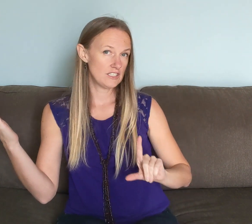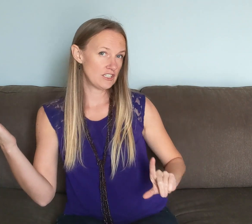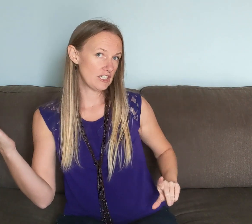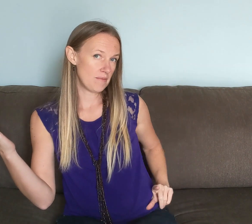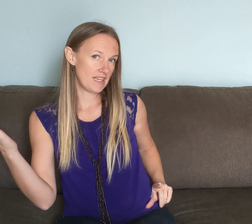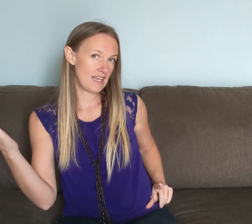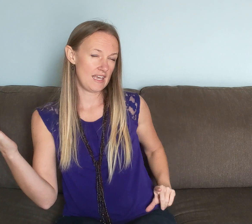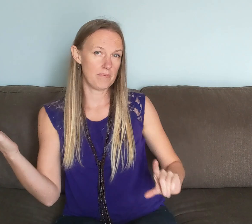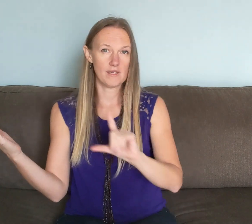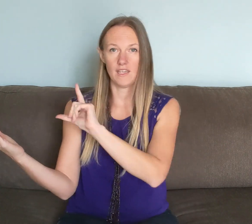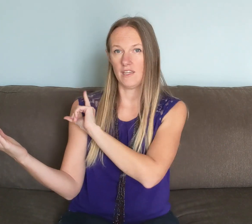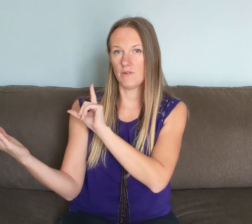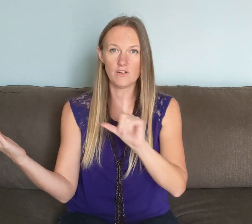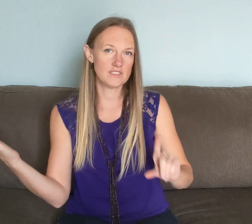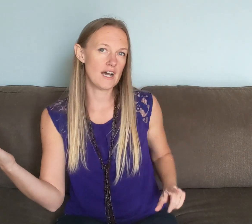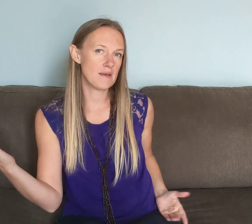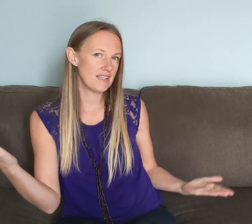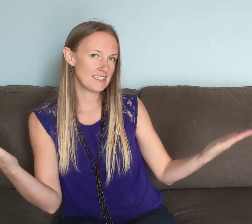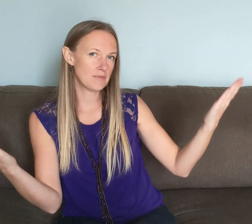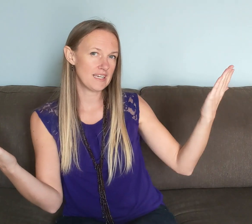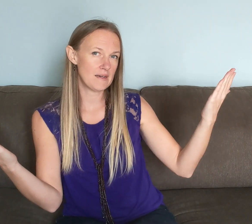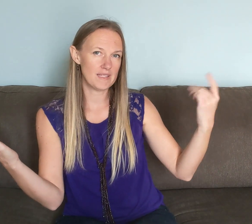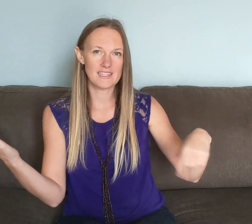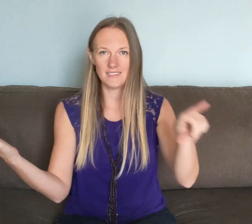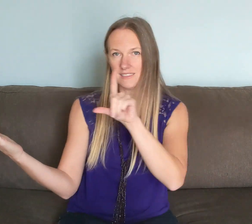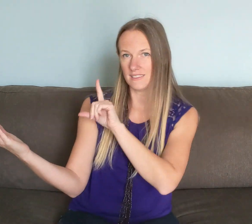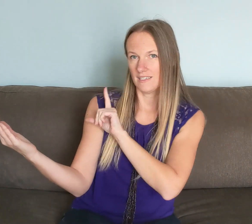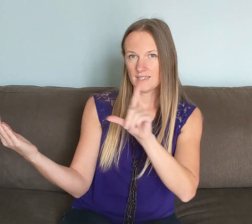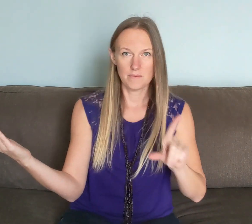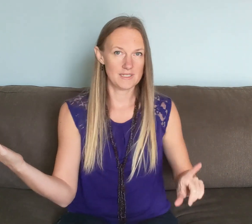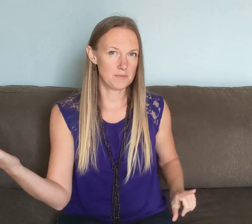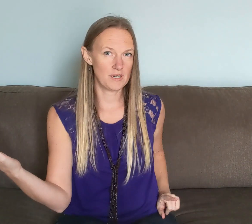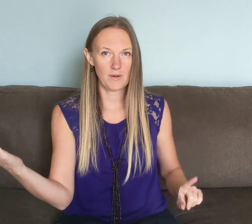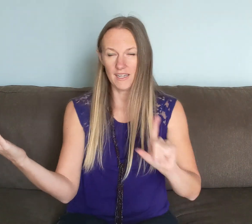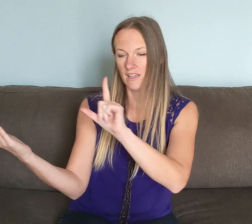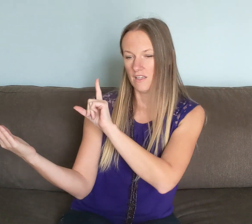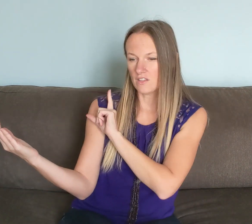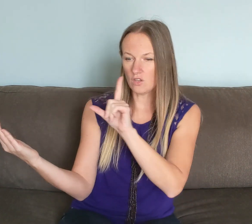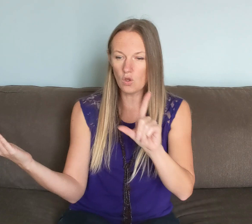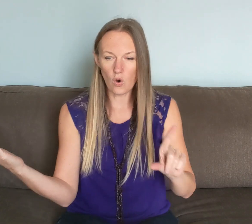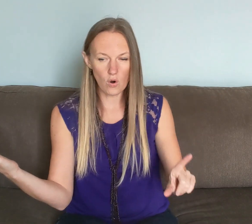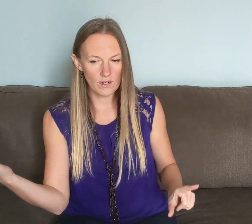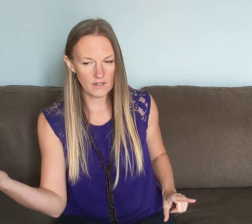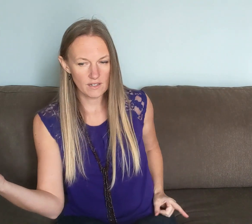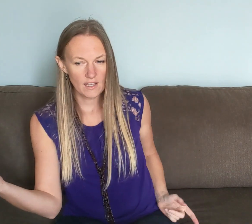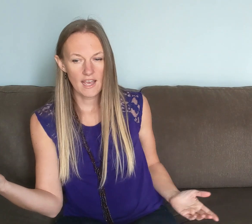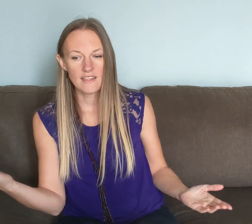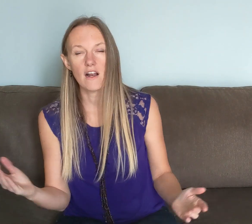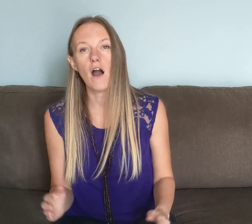your dominant hip. Okay, and when you have time, I like to bring it up like this, but it's pretty quick. The Lord, and then